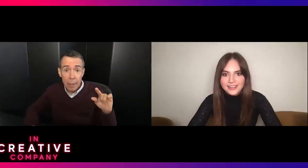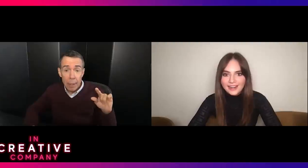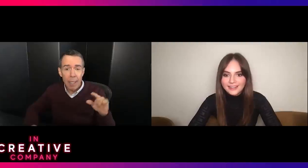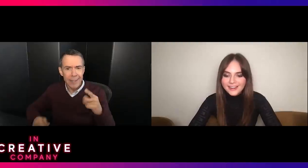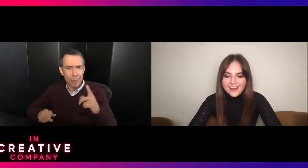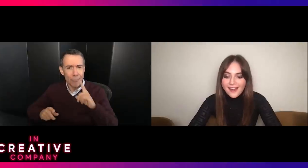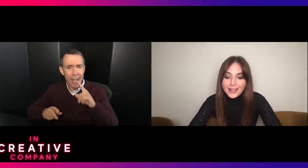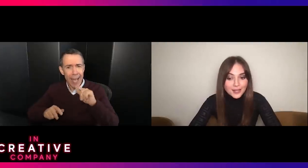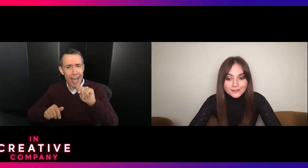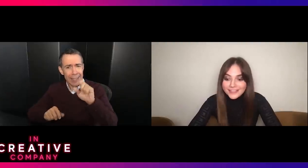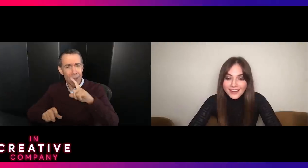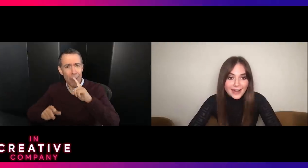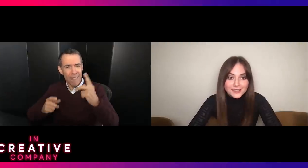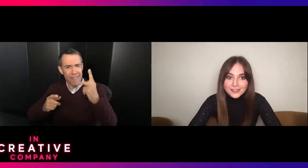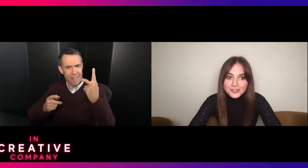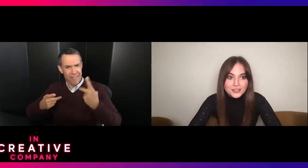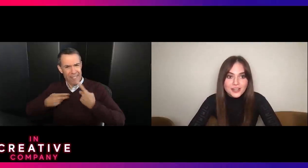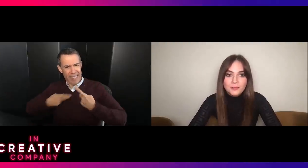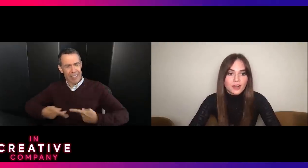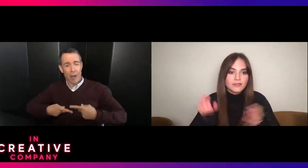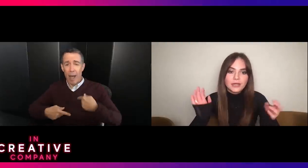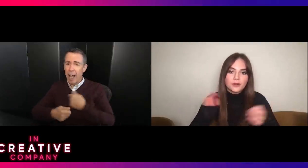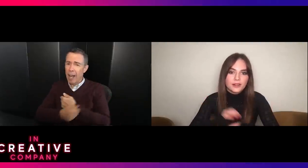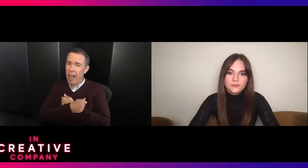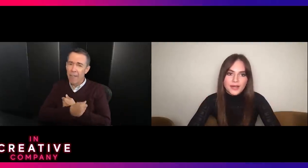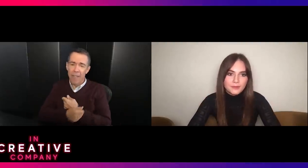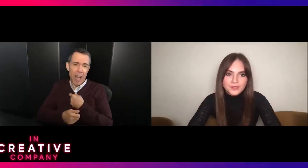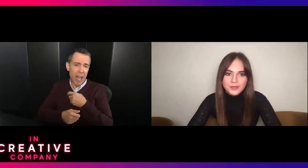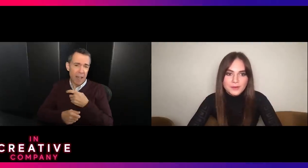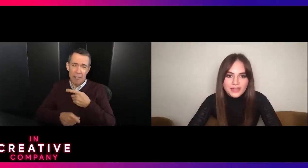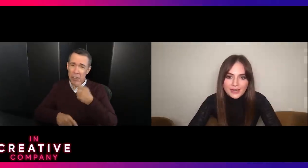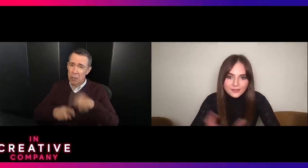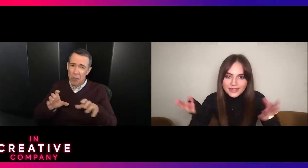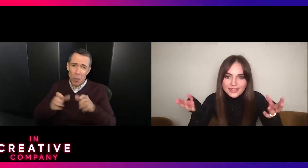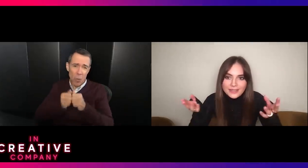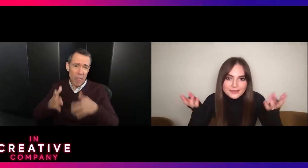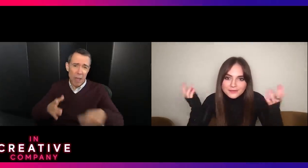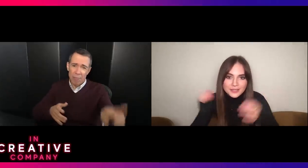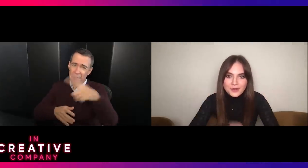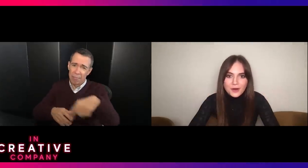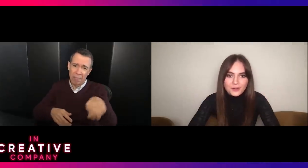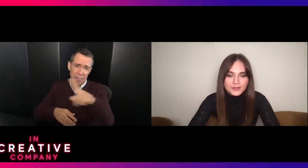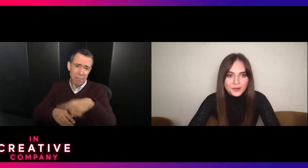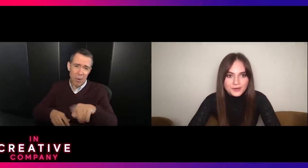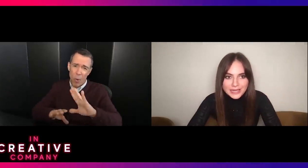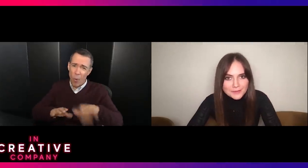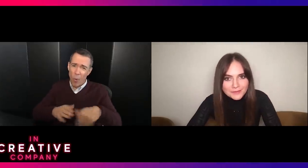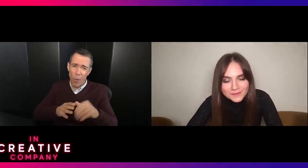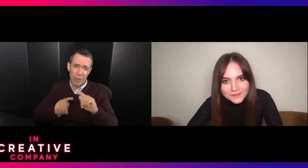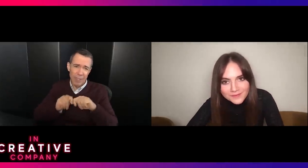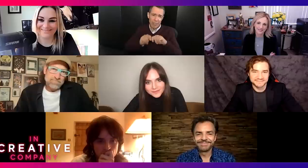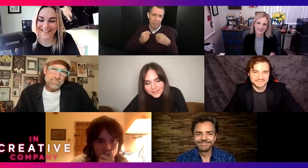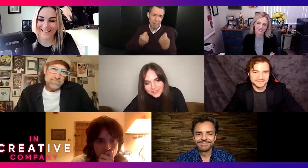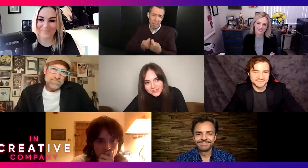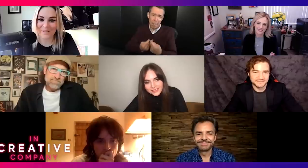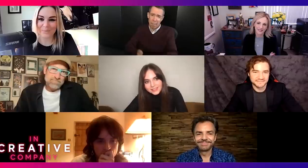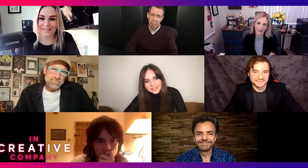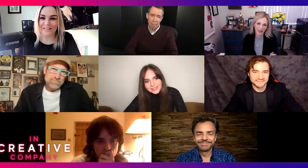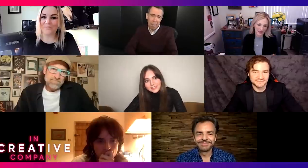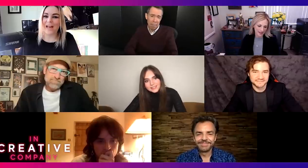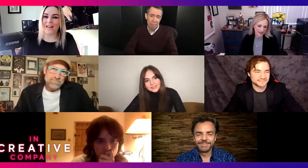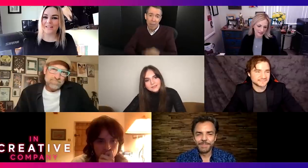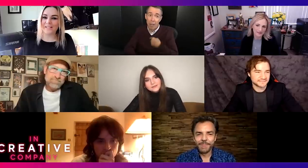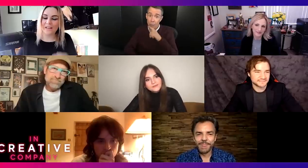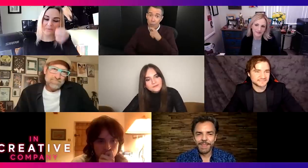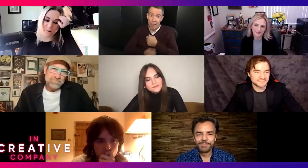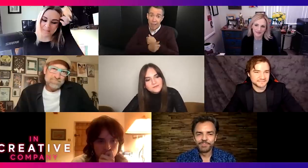physical, and I loved it. I had such a good time, but I really wouldn't have been able to do it without, you know, the whole team. Yeah, I really